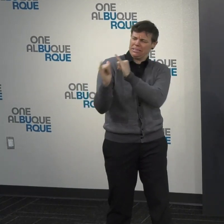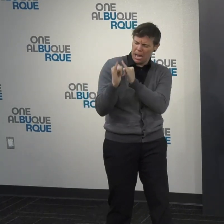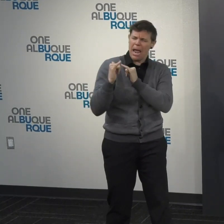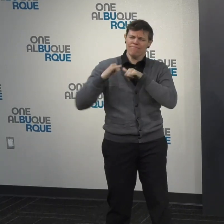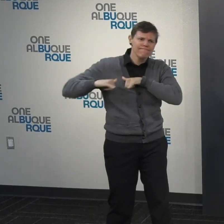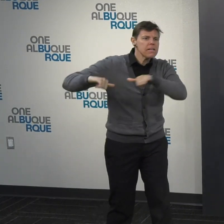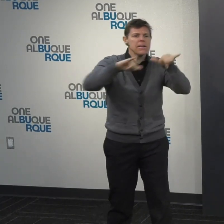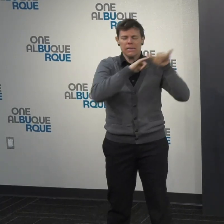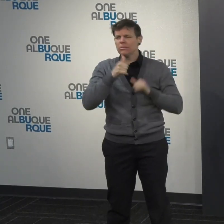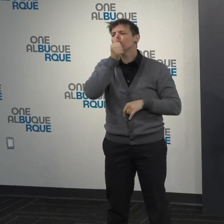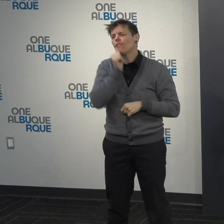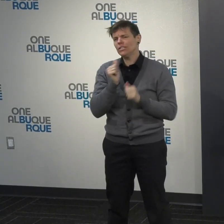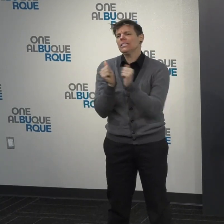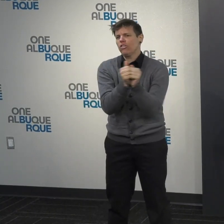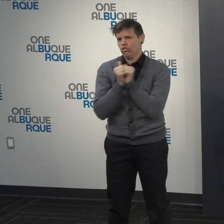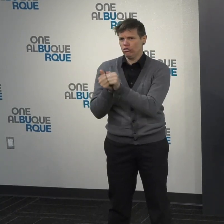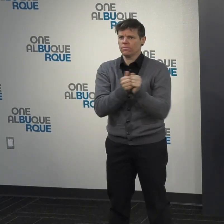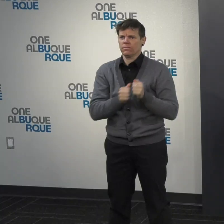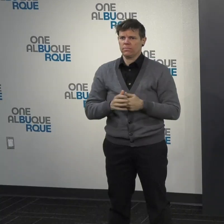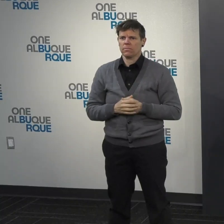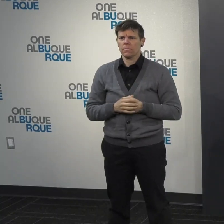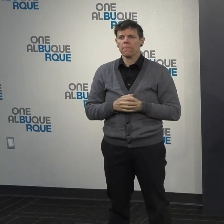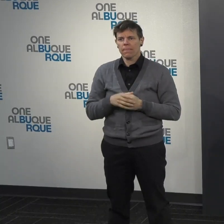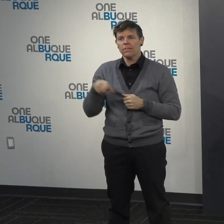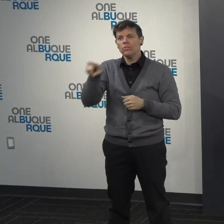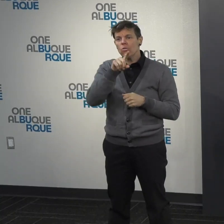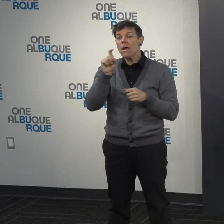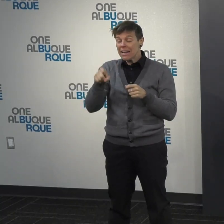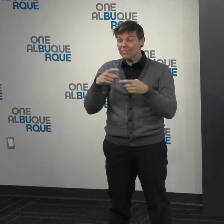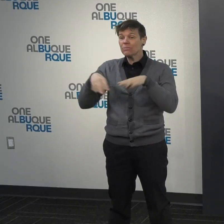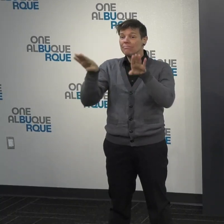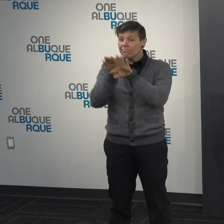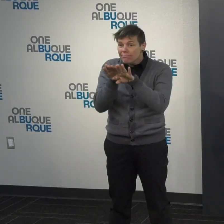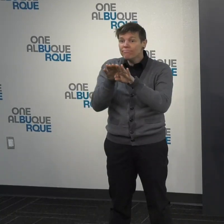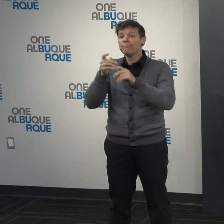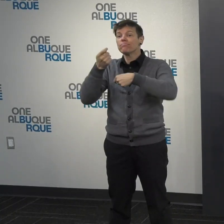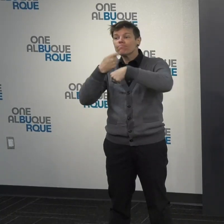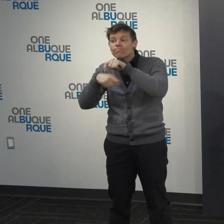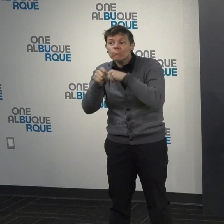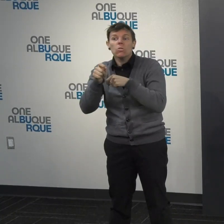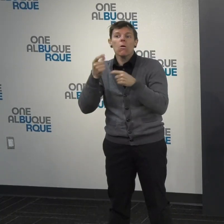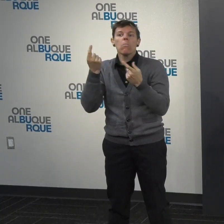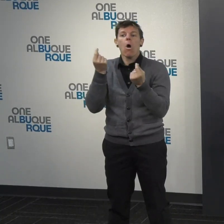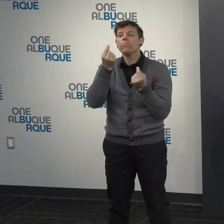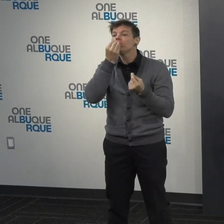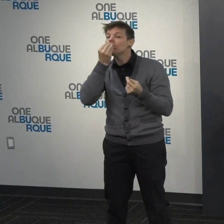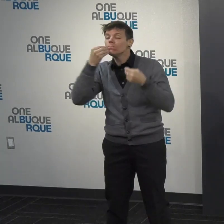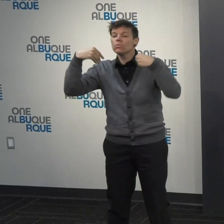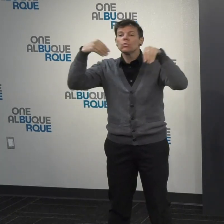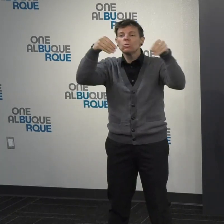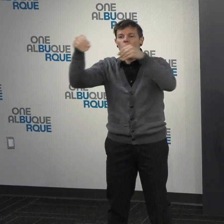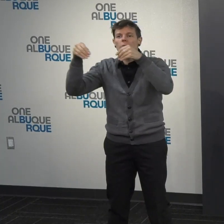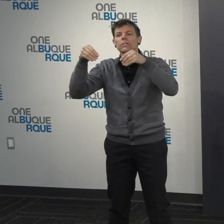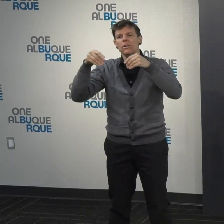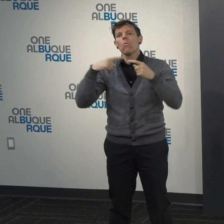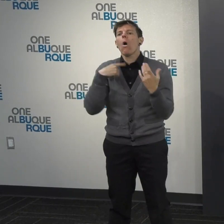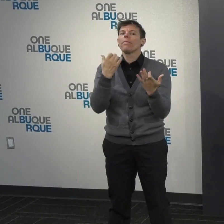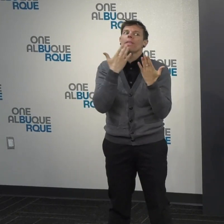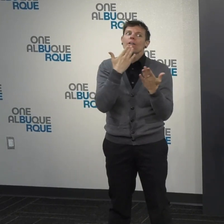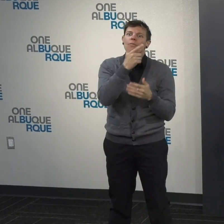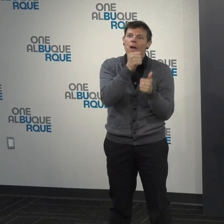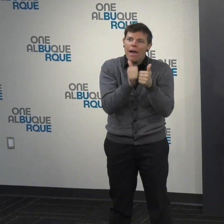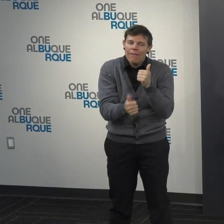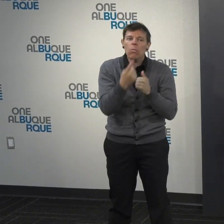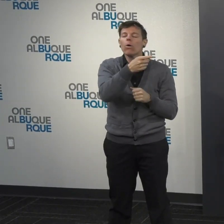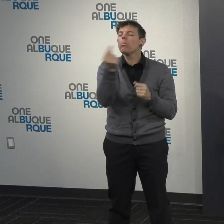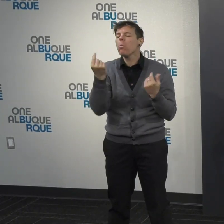or staying away from your business because it's not essential. So I want to thank everyone for cooperating in general in a great way over the